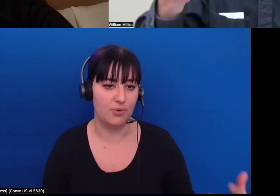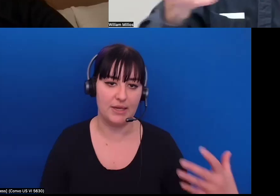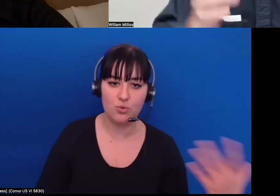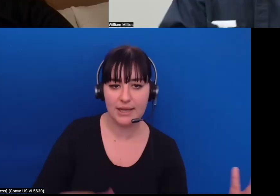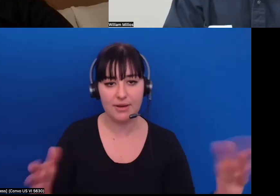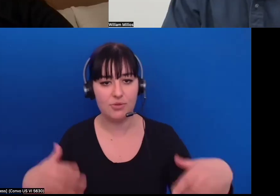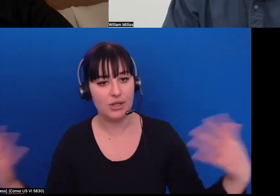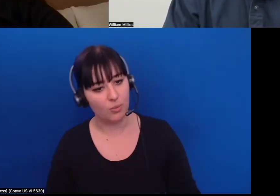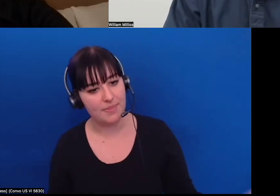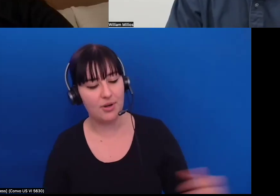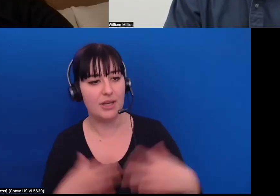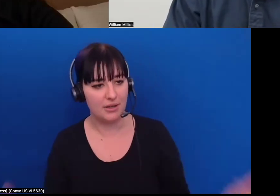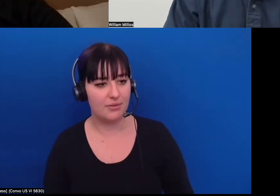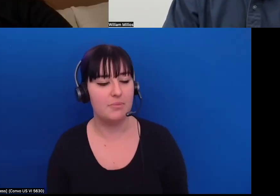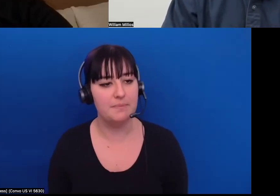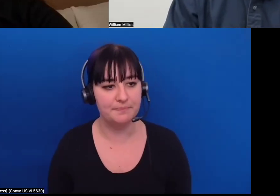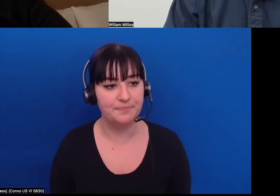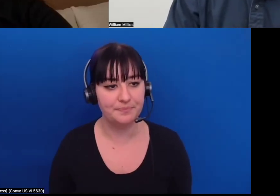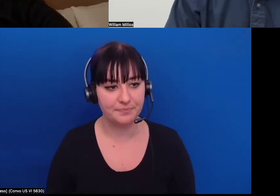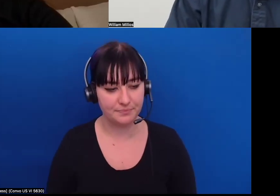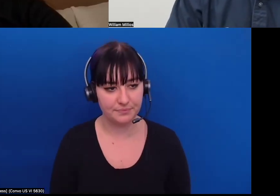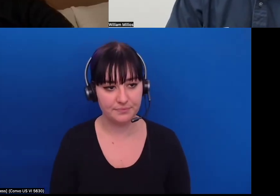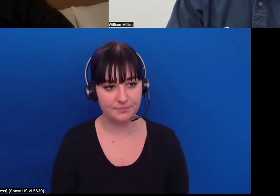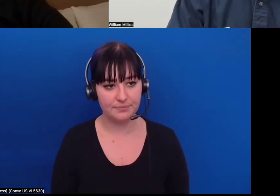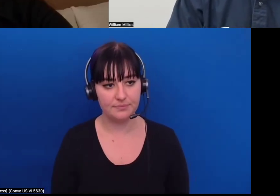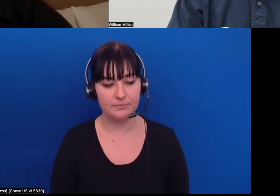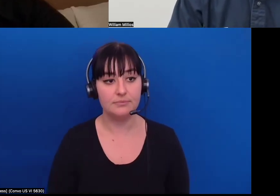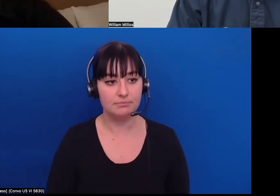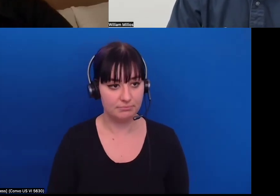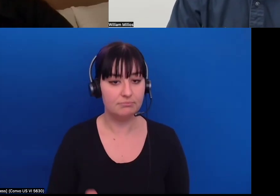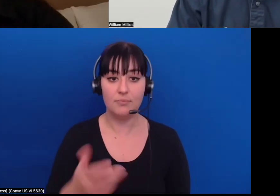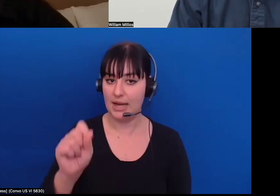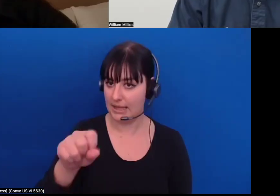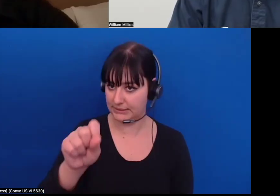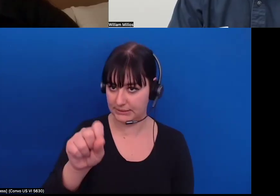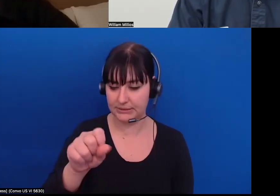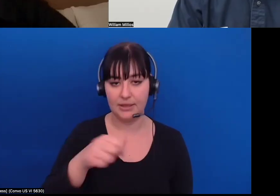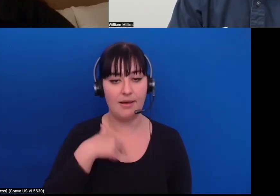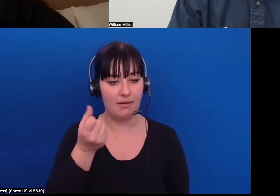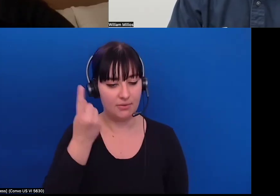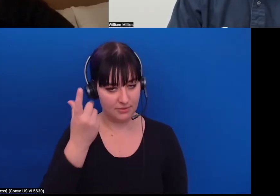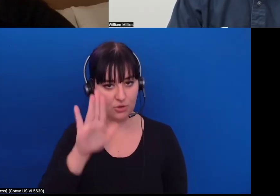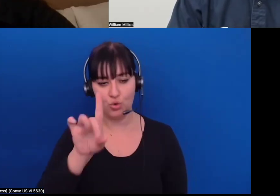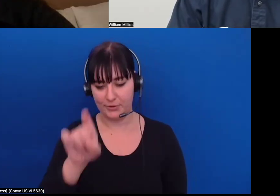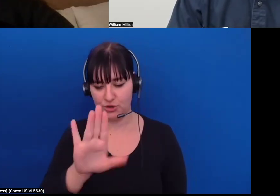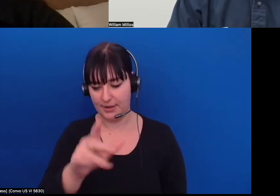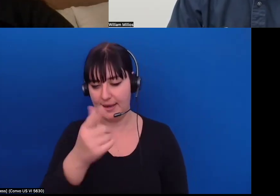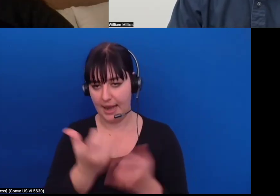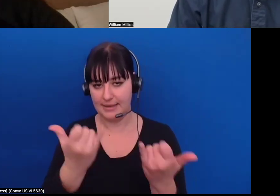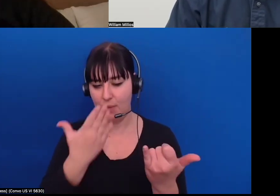Some people can't join at 5:30 or 1:30, you know what I mean? Yeah, I understand the question now. Thank